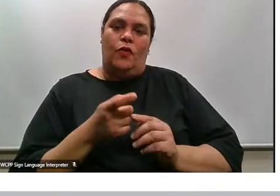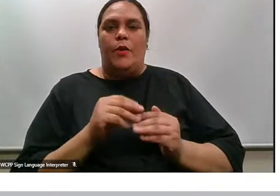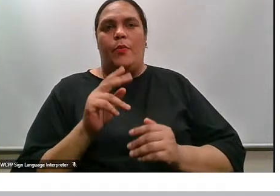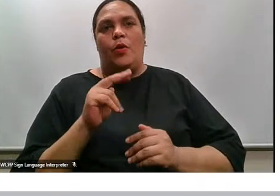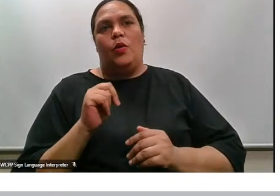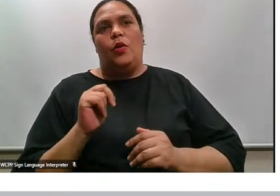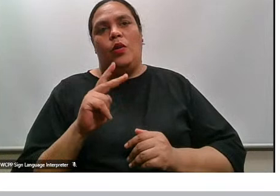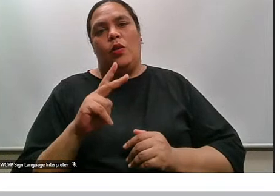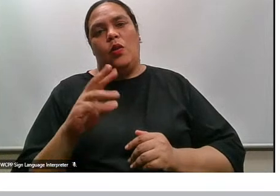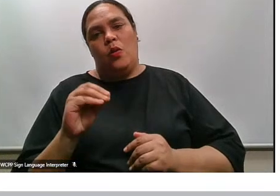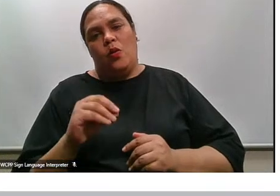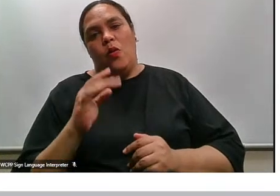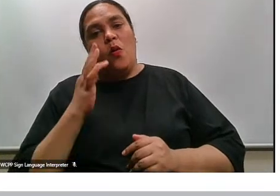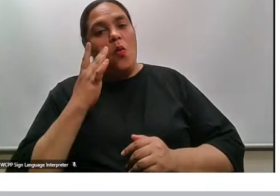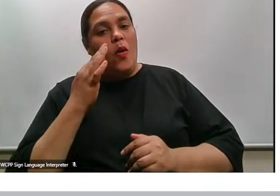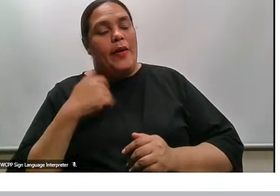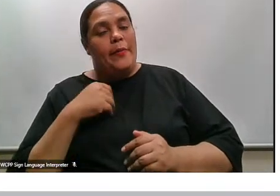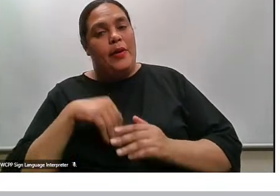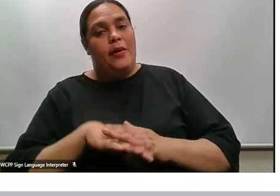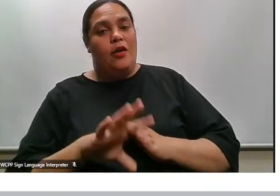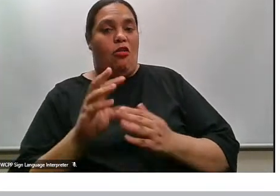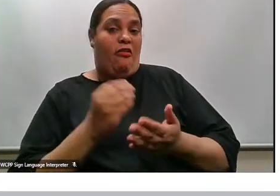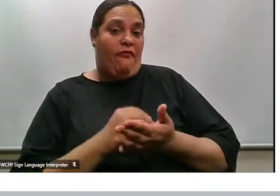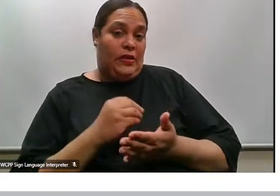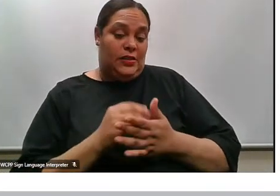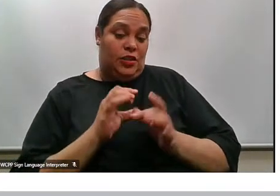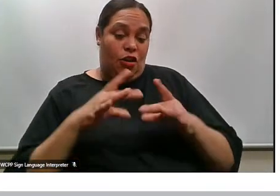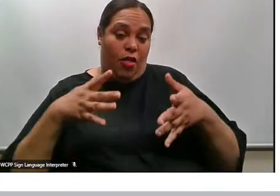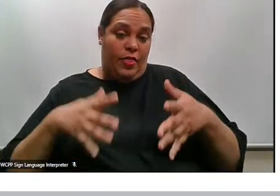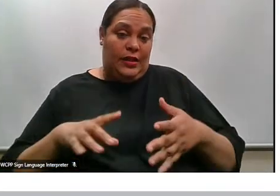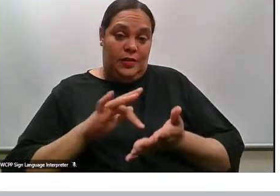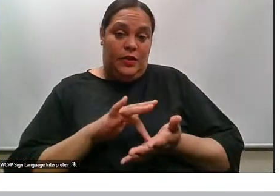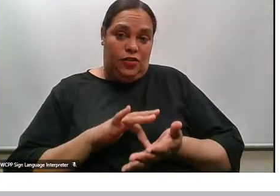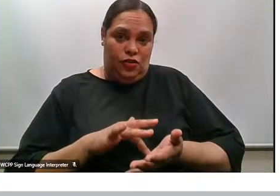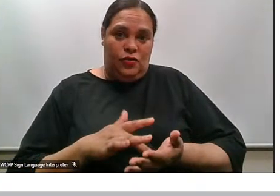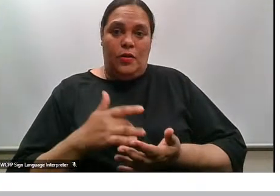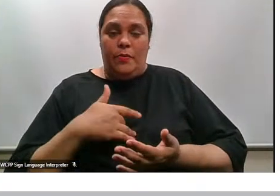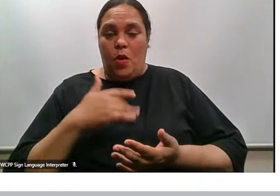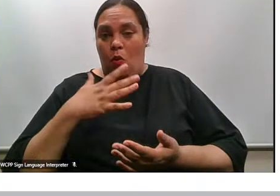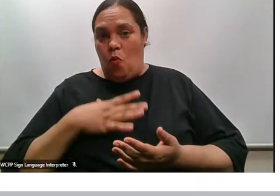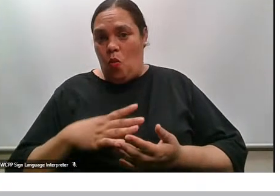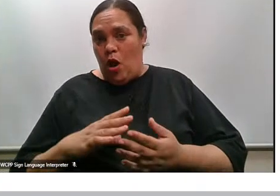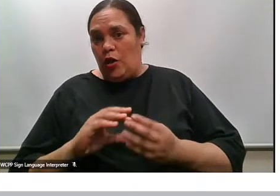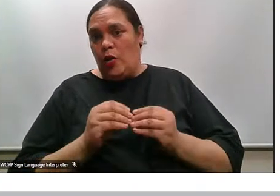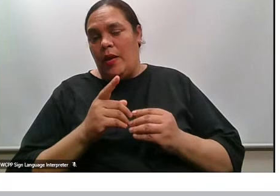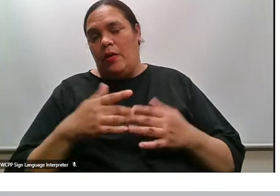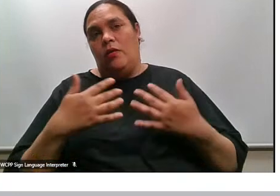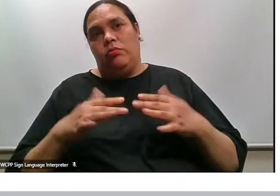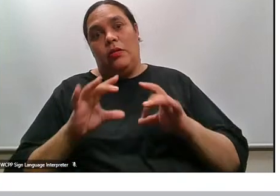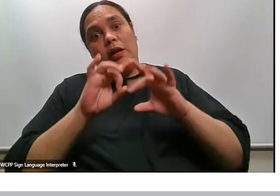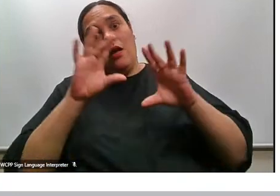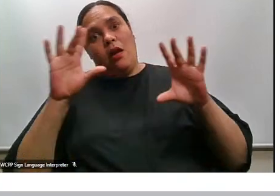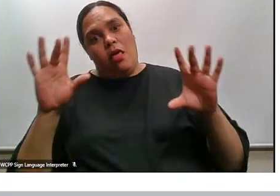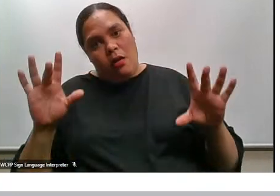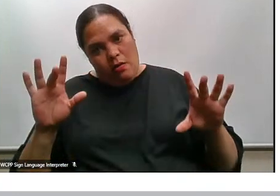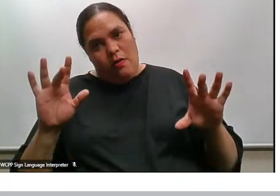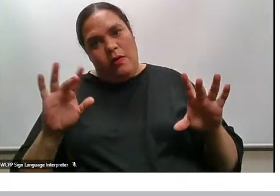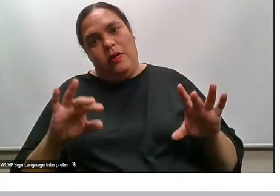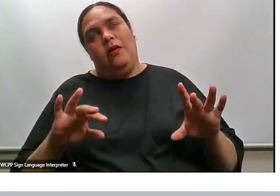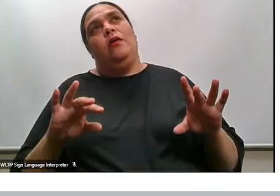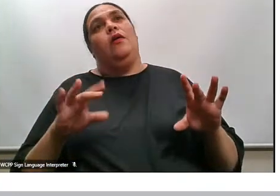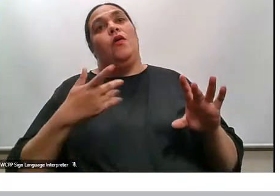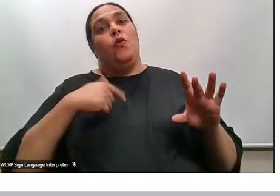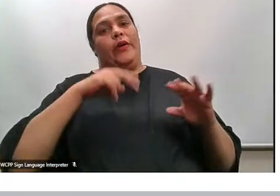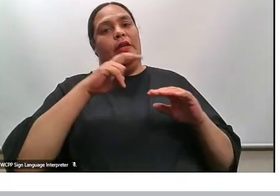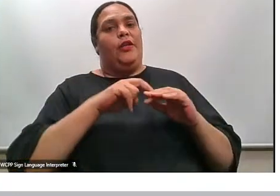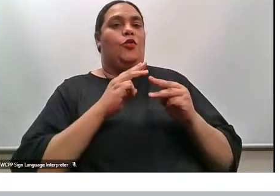Nkondlo. When I stepped into office, I wanted to make it extremely clear that we need